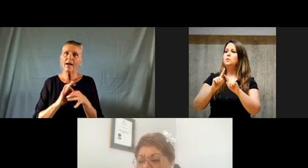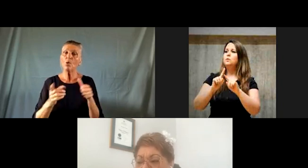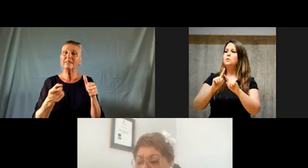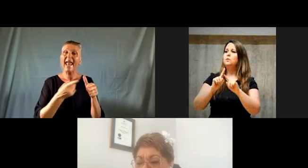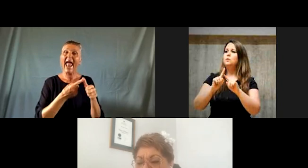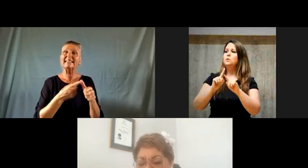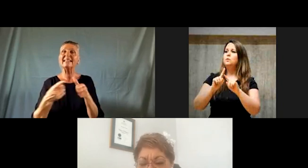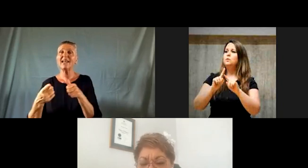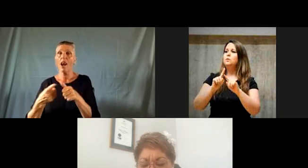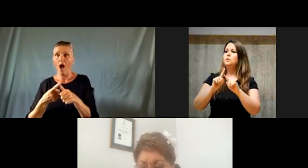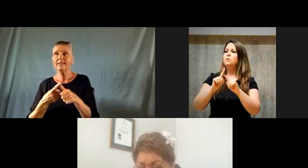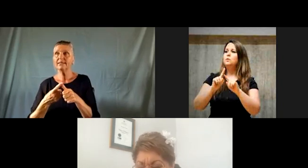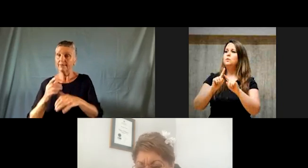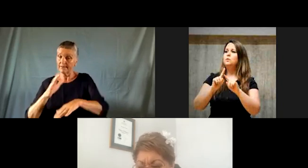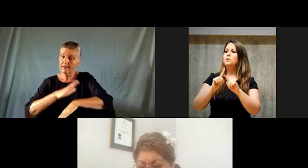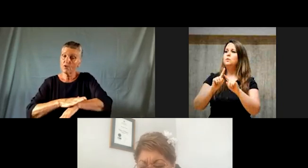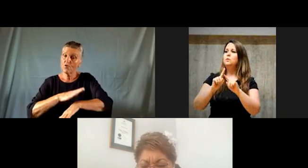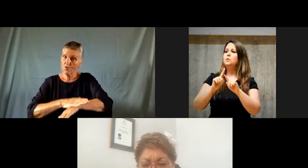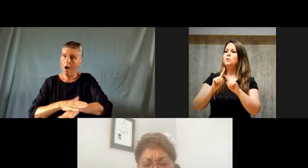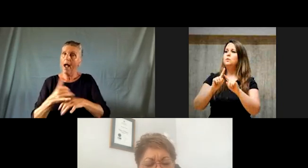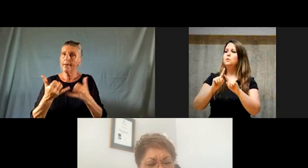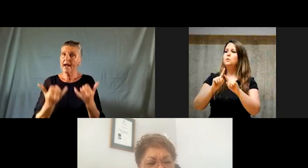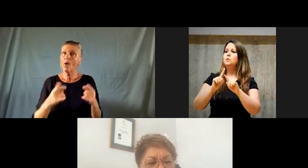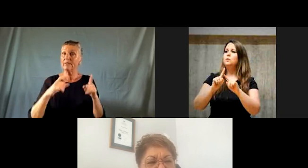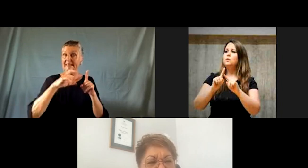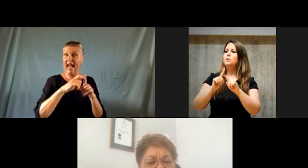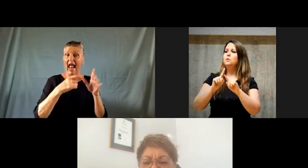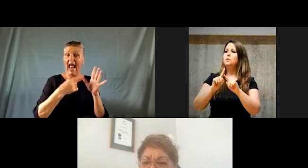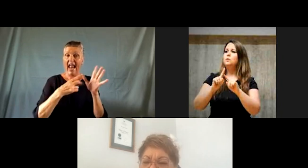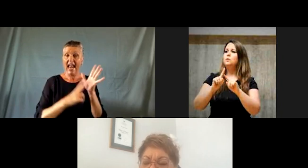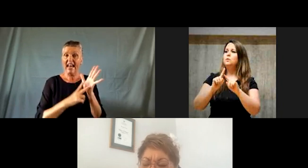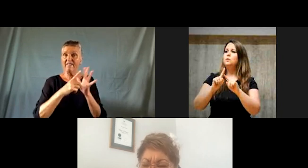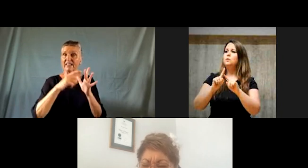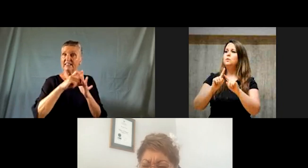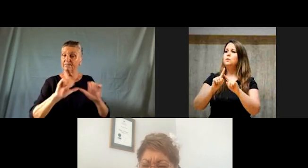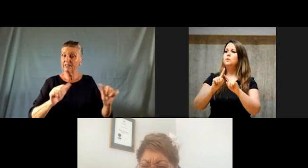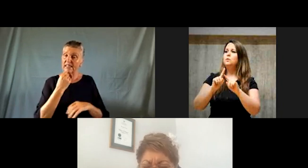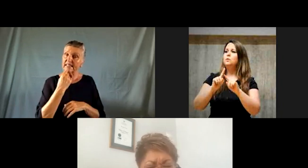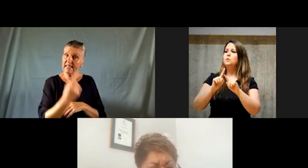is at a point now, and as David has said, we need to now